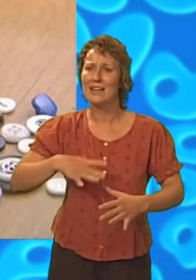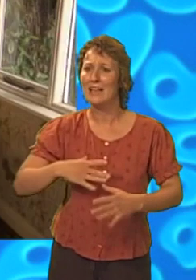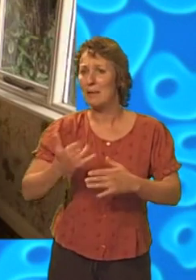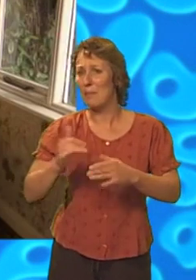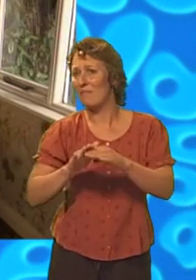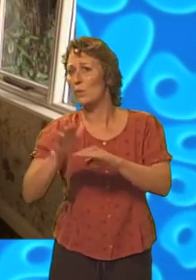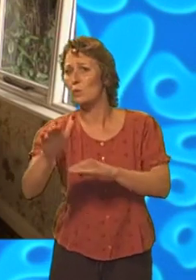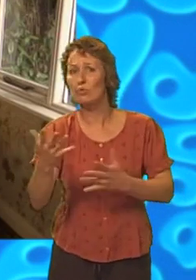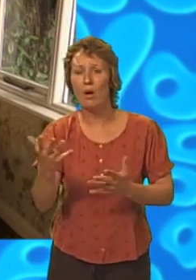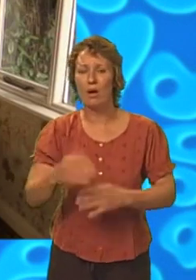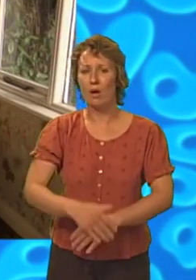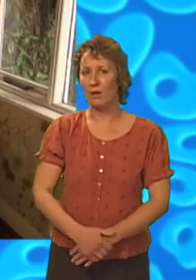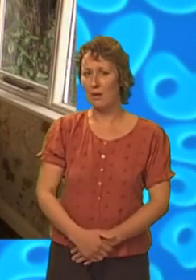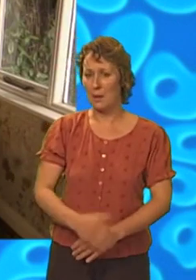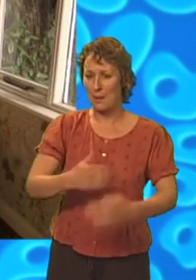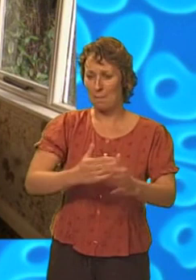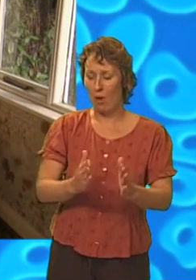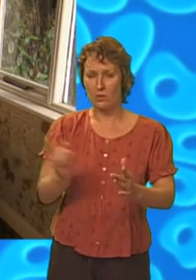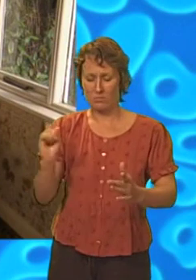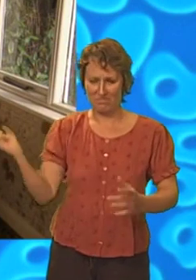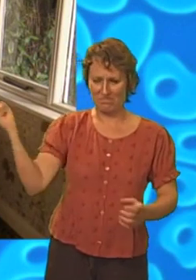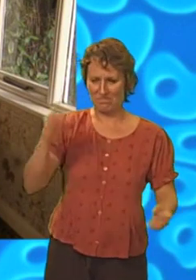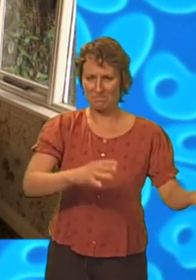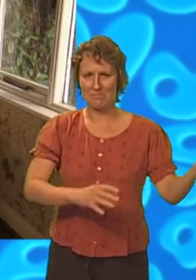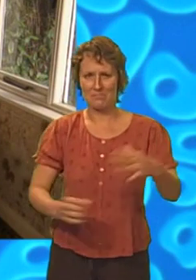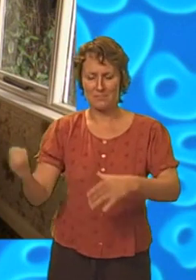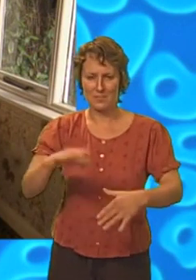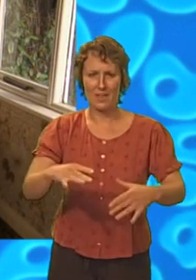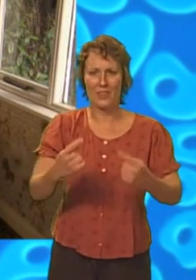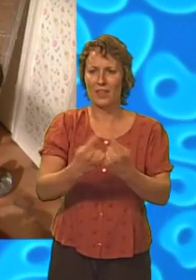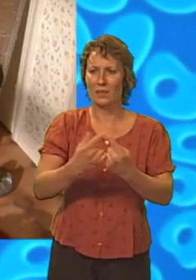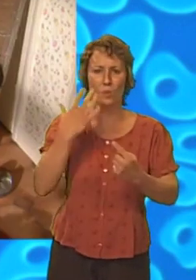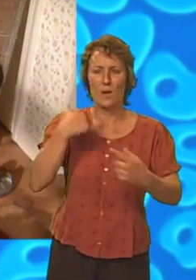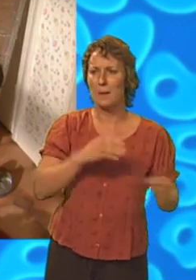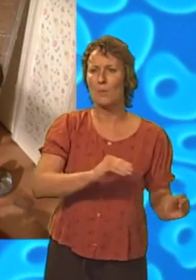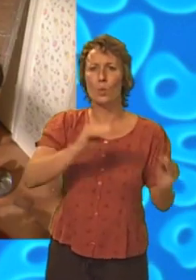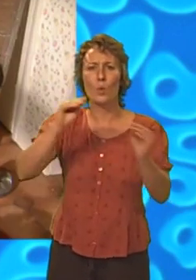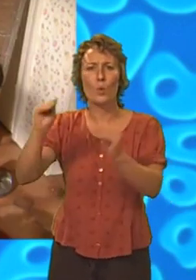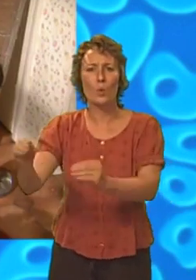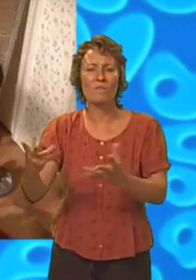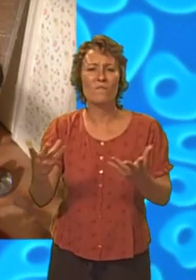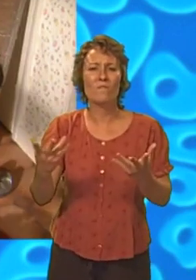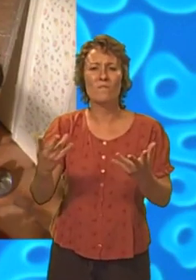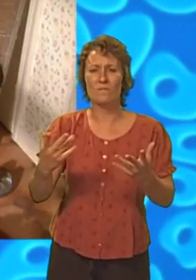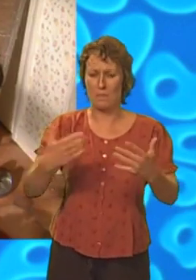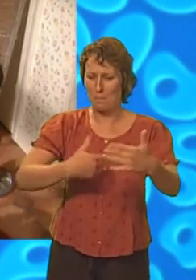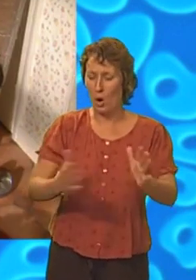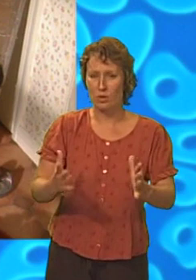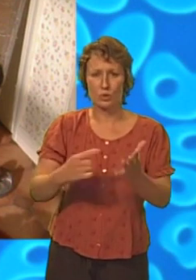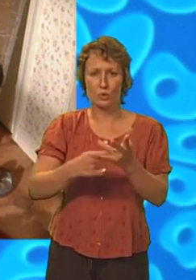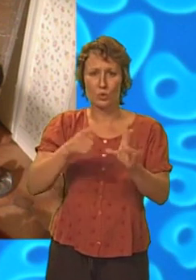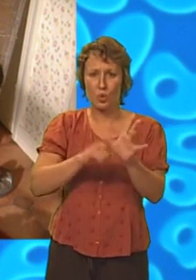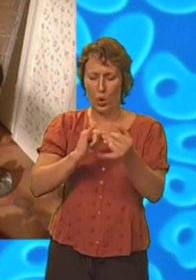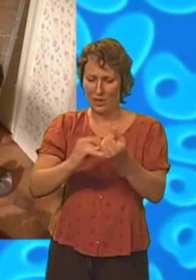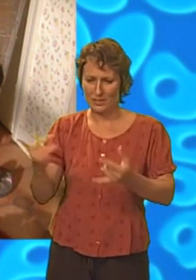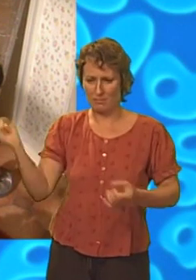day. Boxes for packing our things when we're moving. Boxes for toys when we put